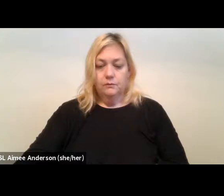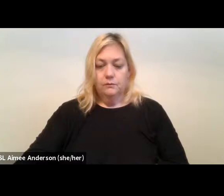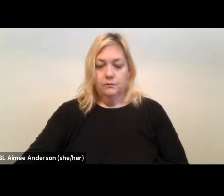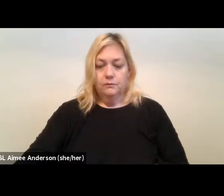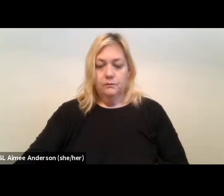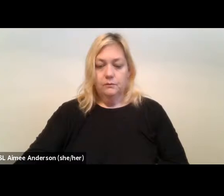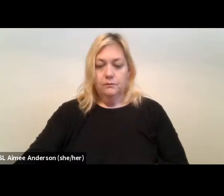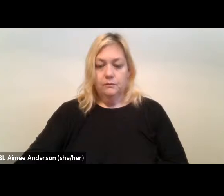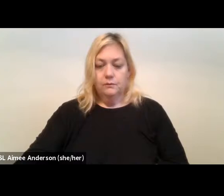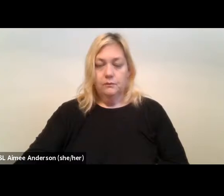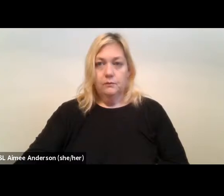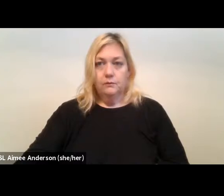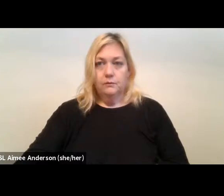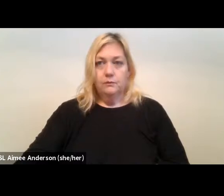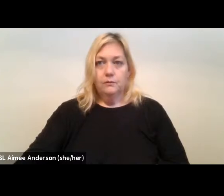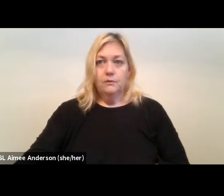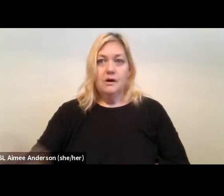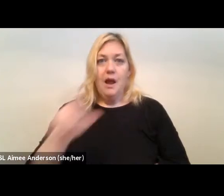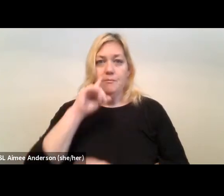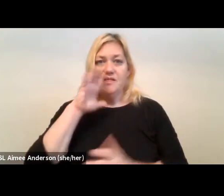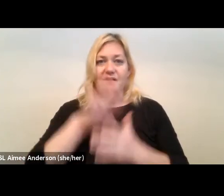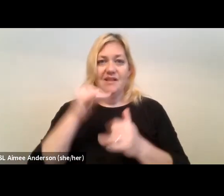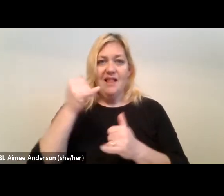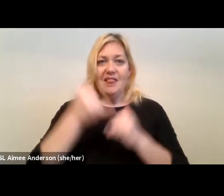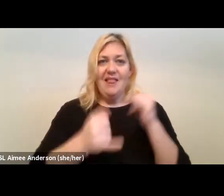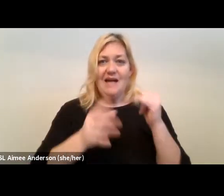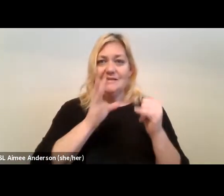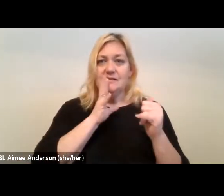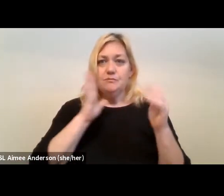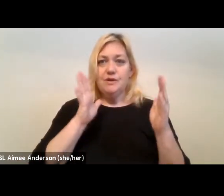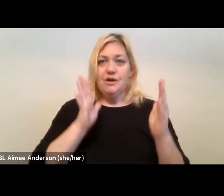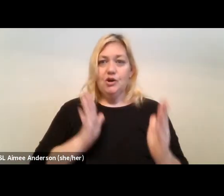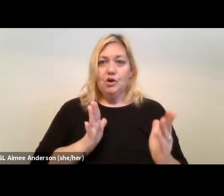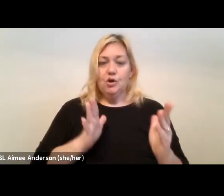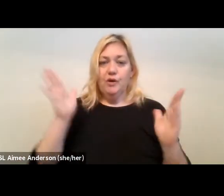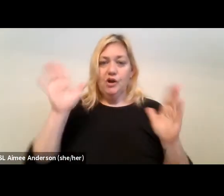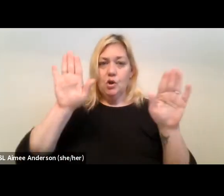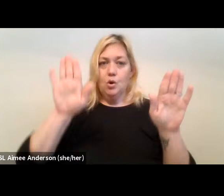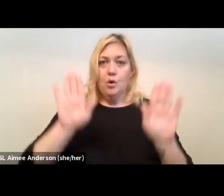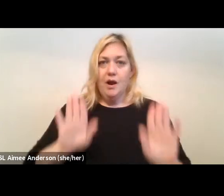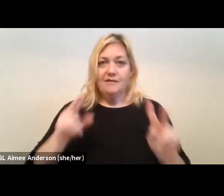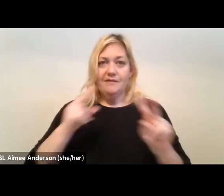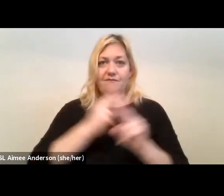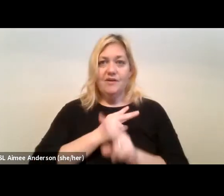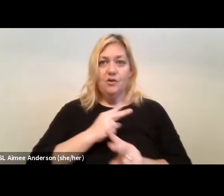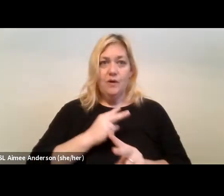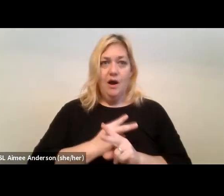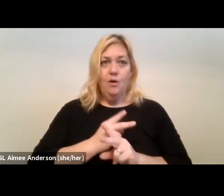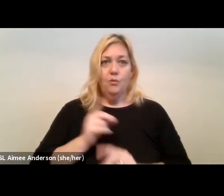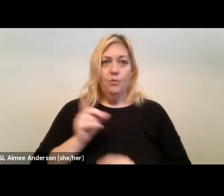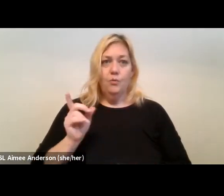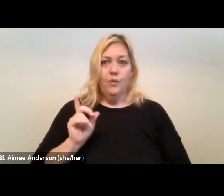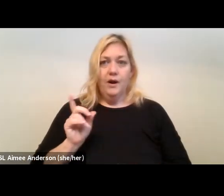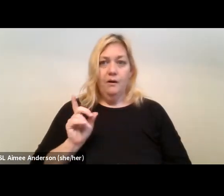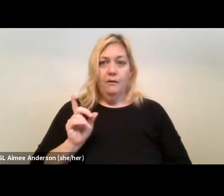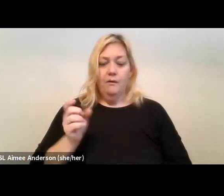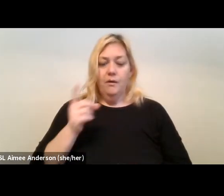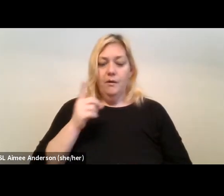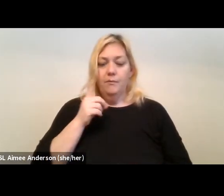I believe we were at the last speaker, but we can lower all hands and figure out one more. All right, well, because